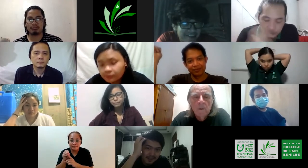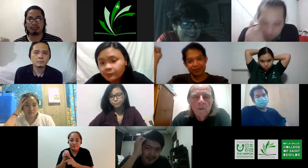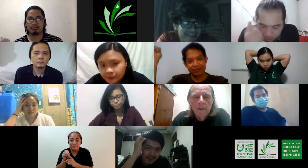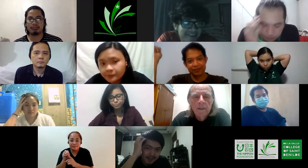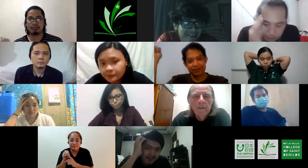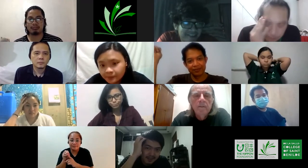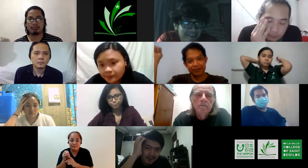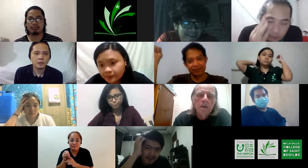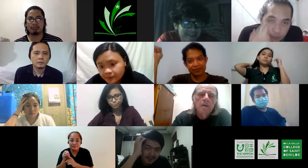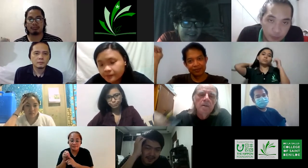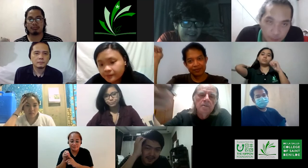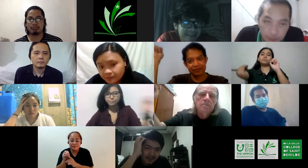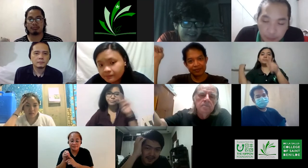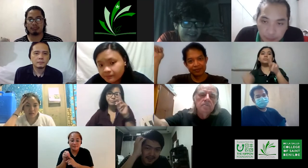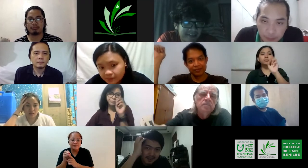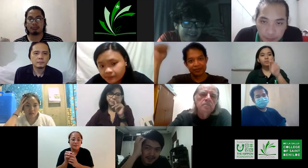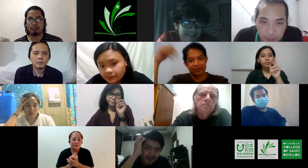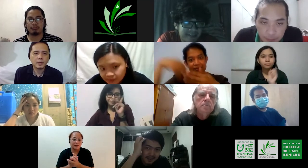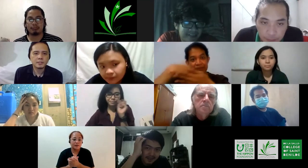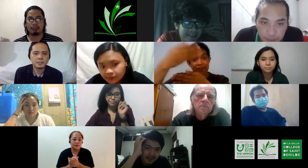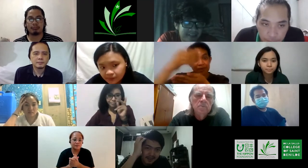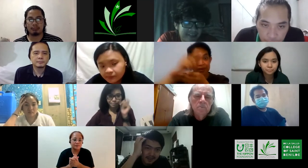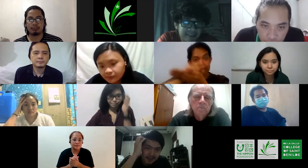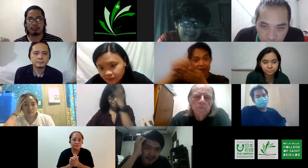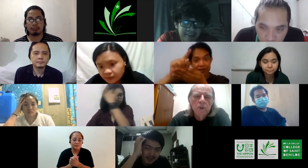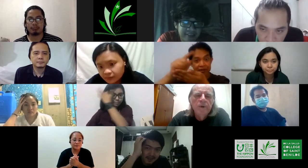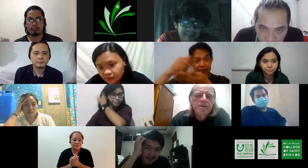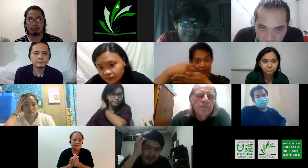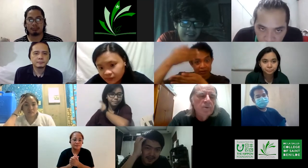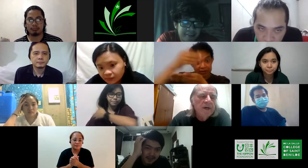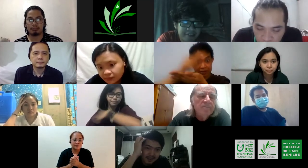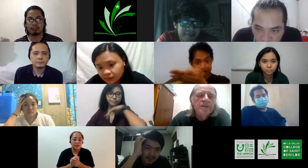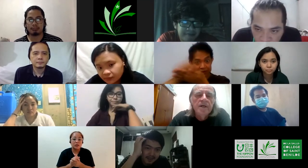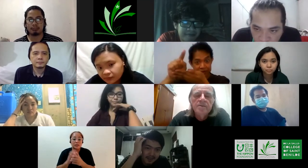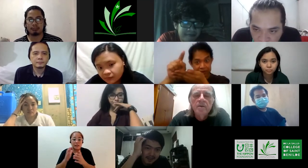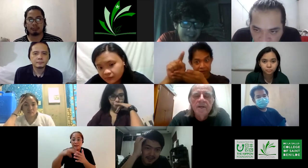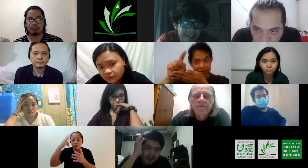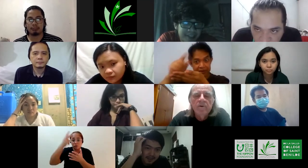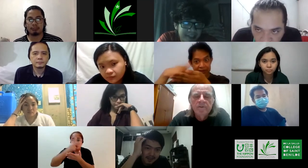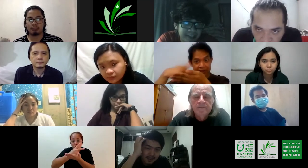And then Okay, sir. 2 weeks, we will have a test on deaf culture.